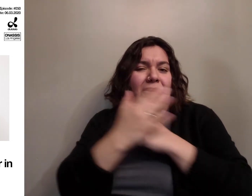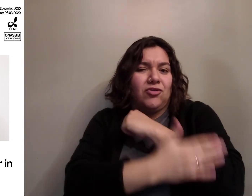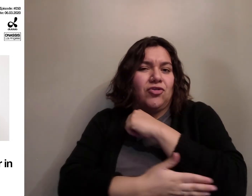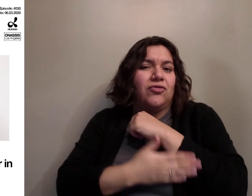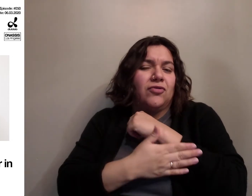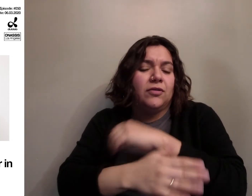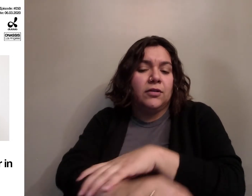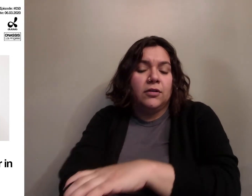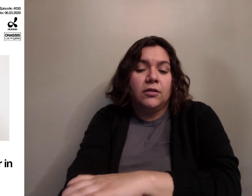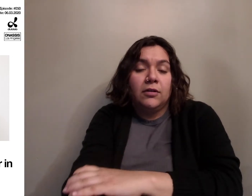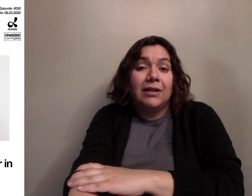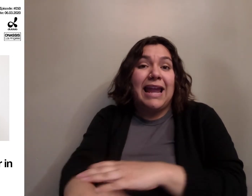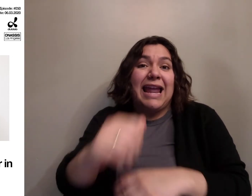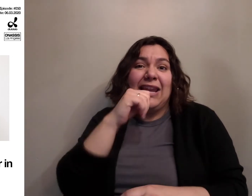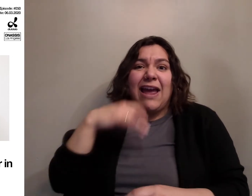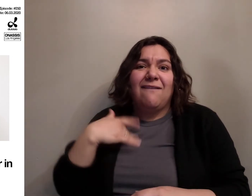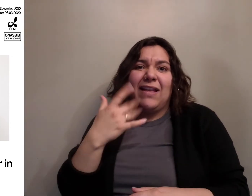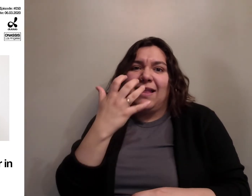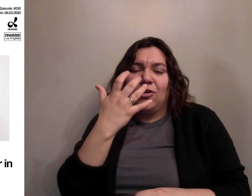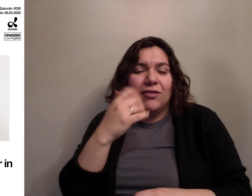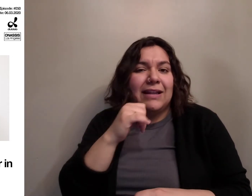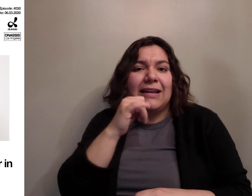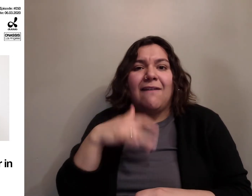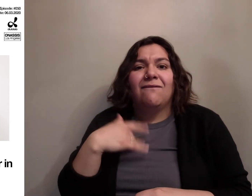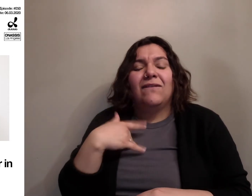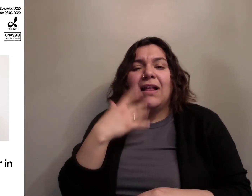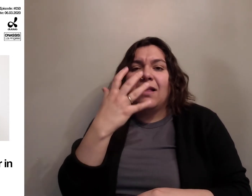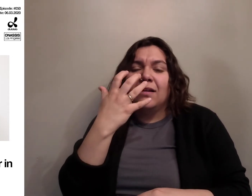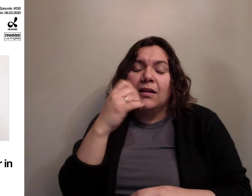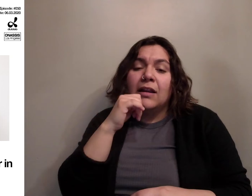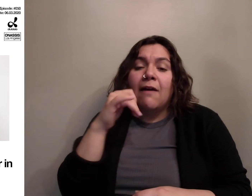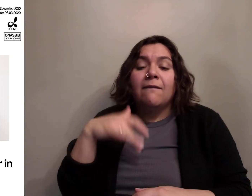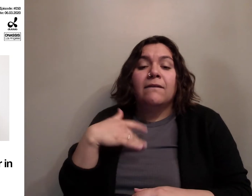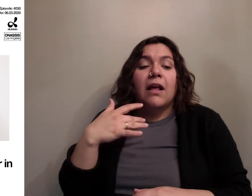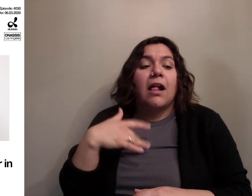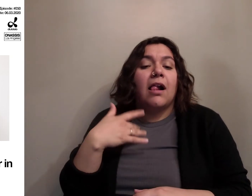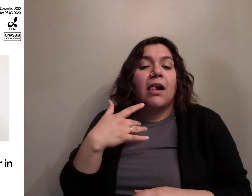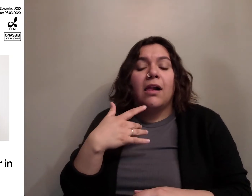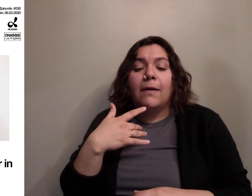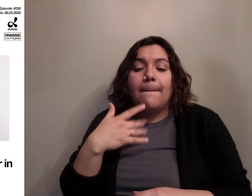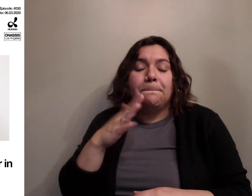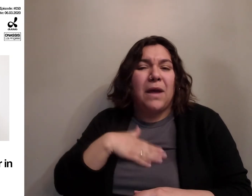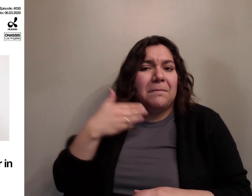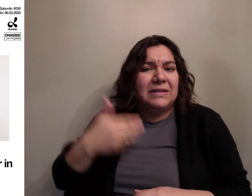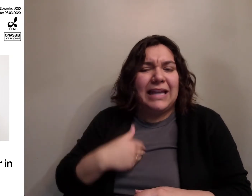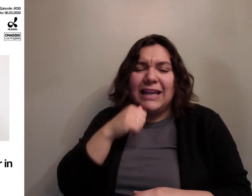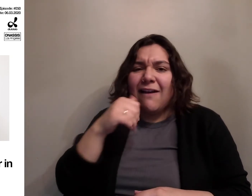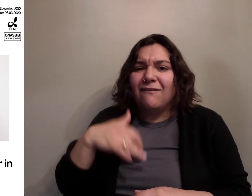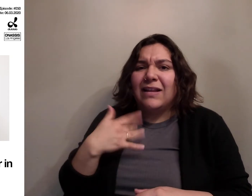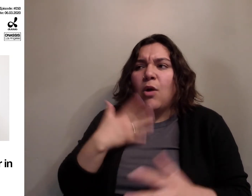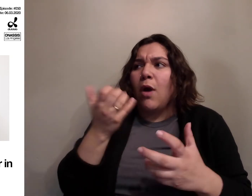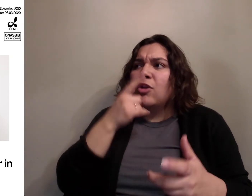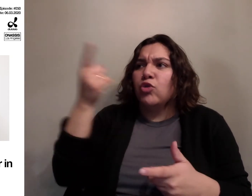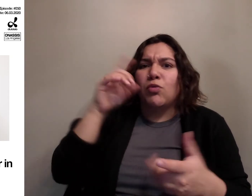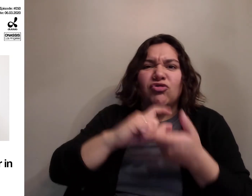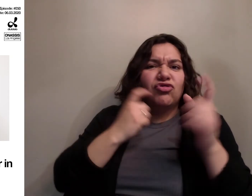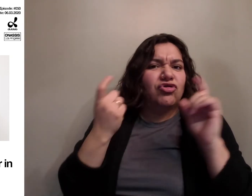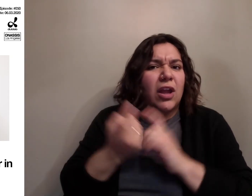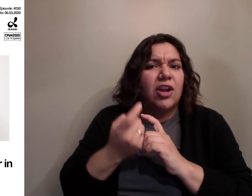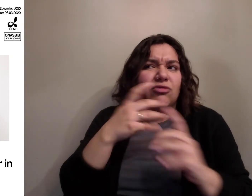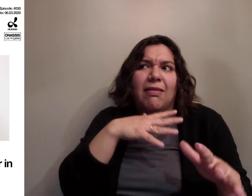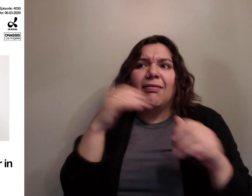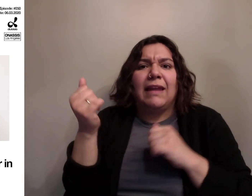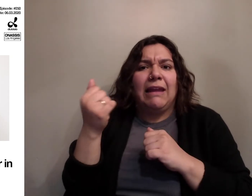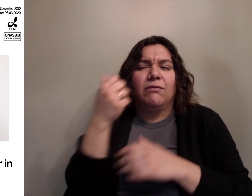what's happening in our current state of this country and not be outraged, not be upset, not be angry, not be called